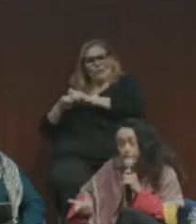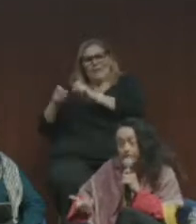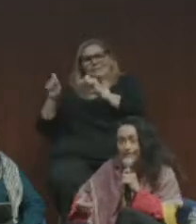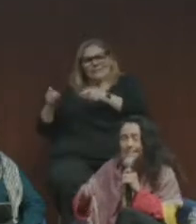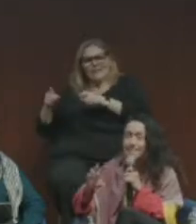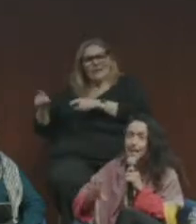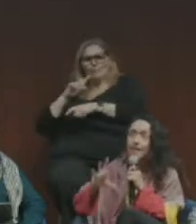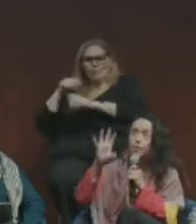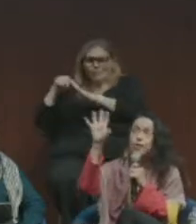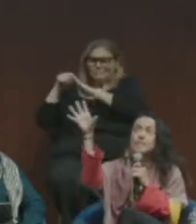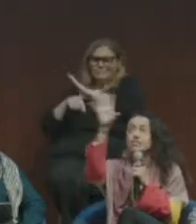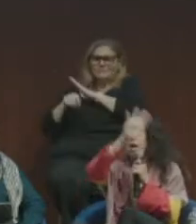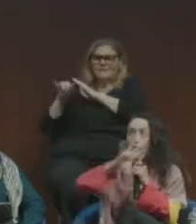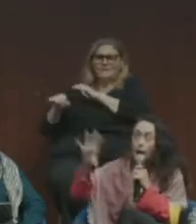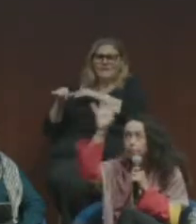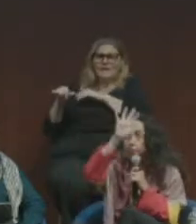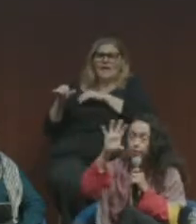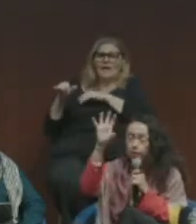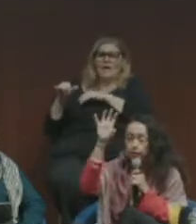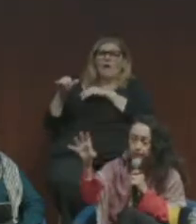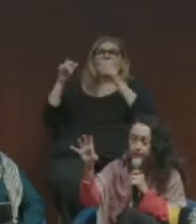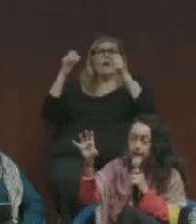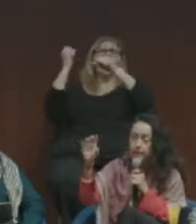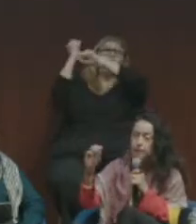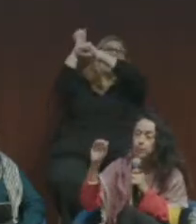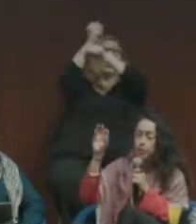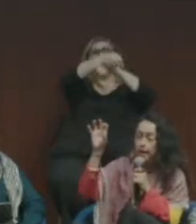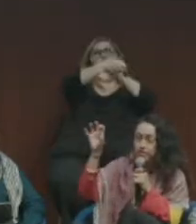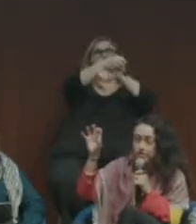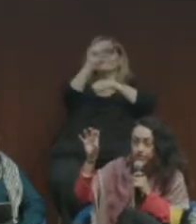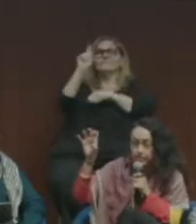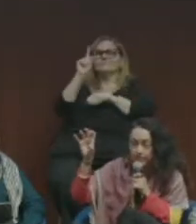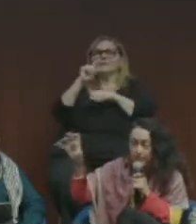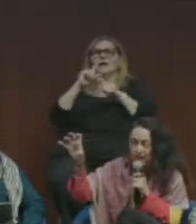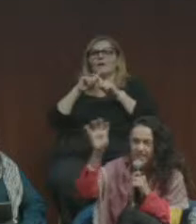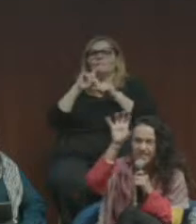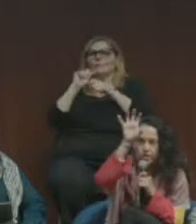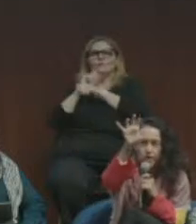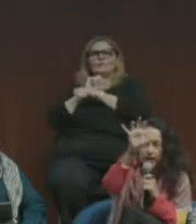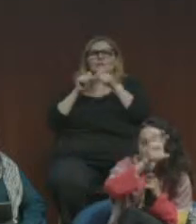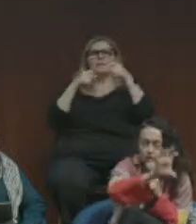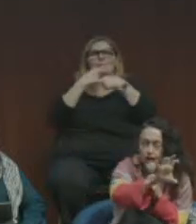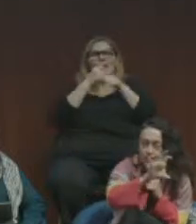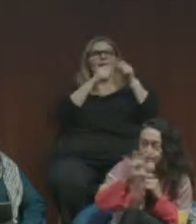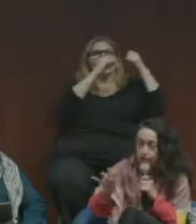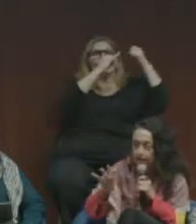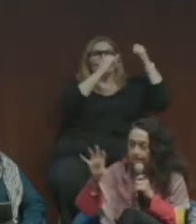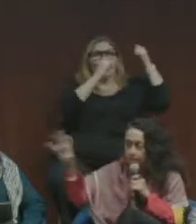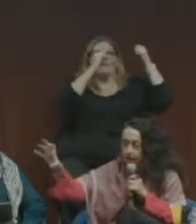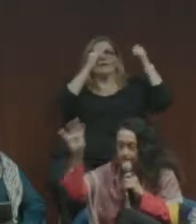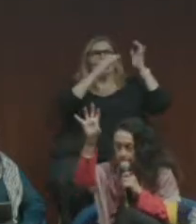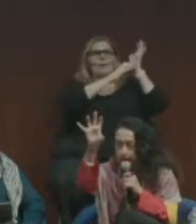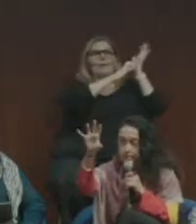that ultimately it's not, we're gonna topple the whole thing, but we're actually gonna create cracks,